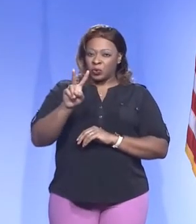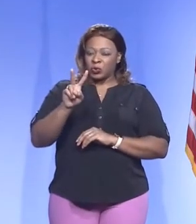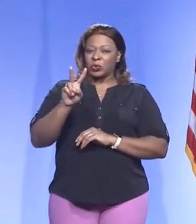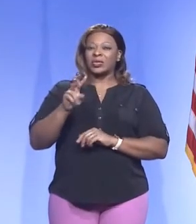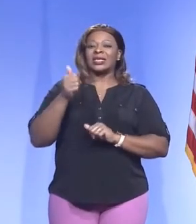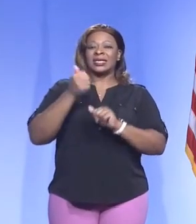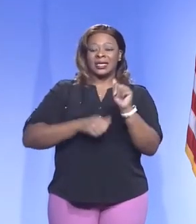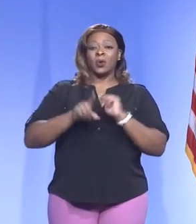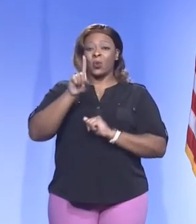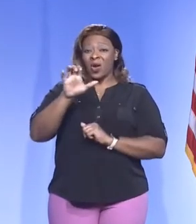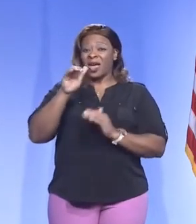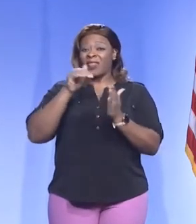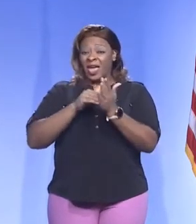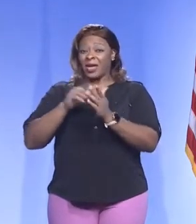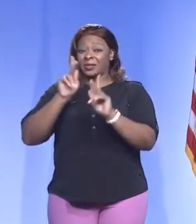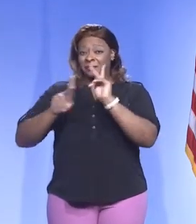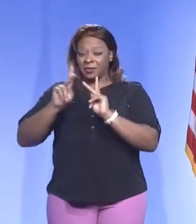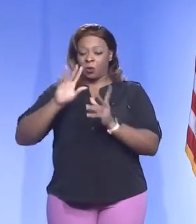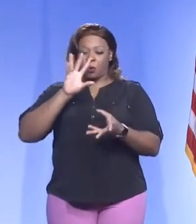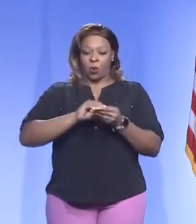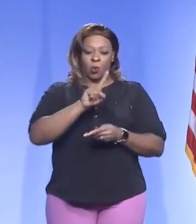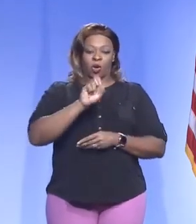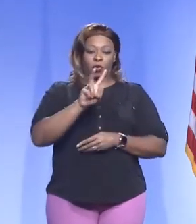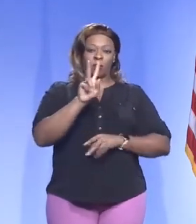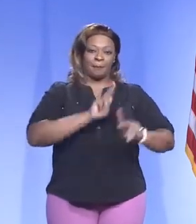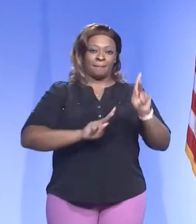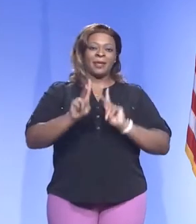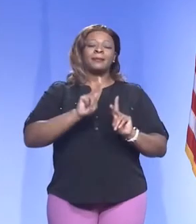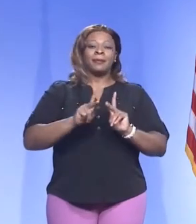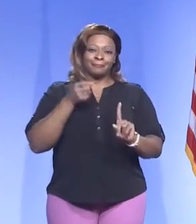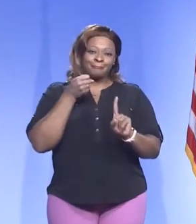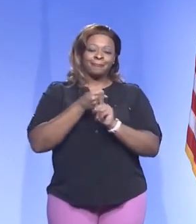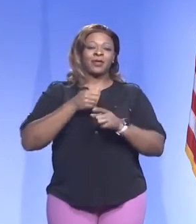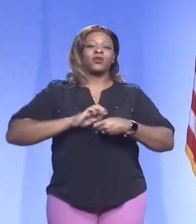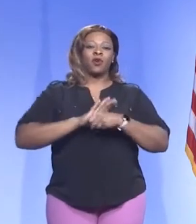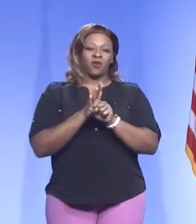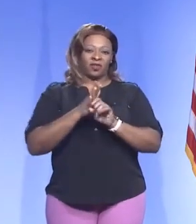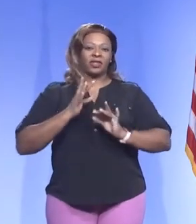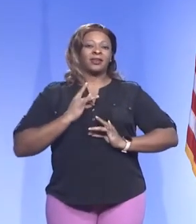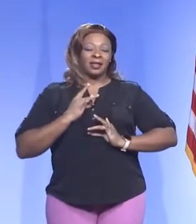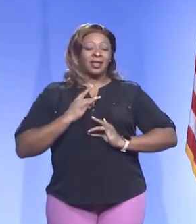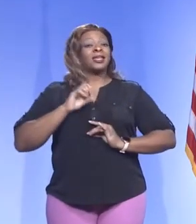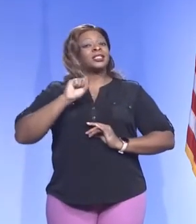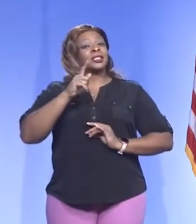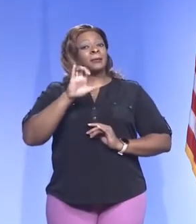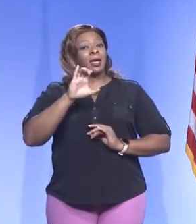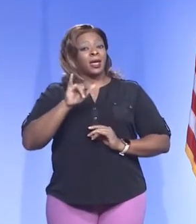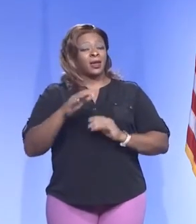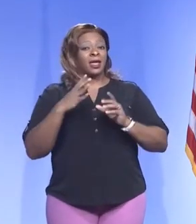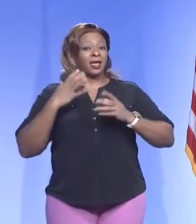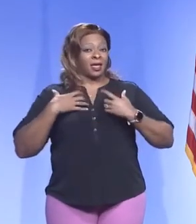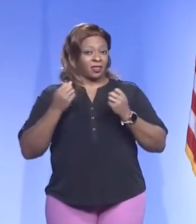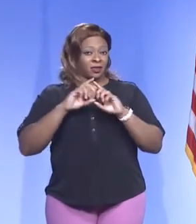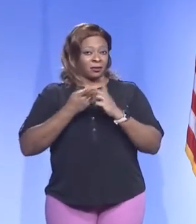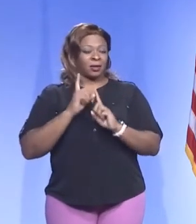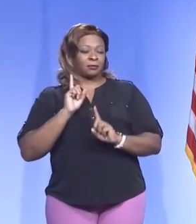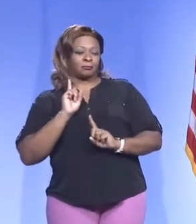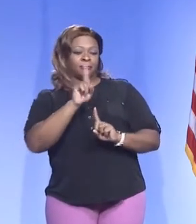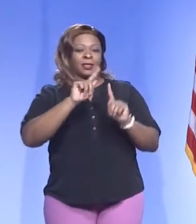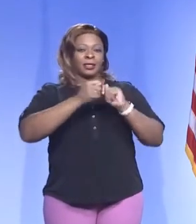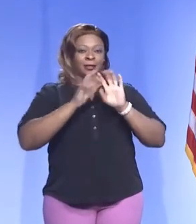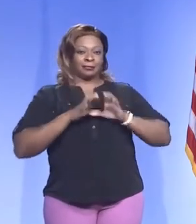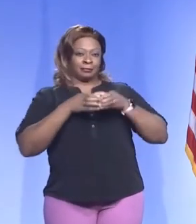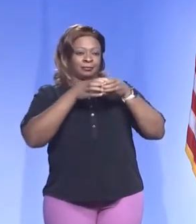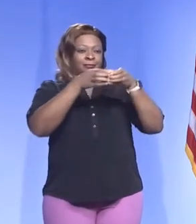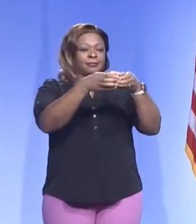per 100,000 in population. That's why several days ago, the Shelby County Health Department sent a strike team to meet with officials